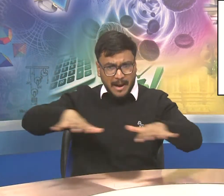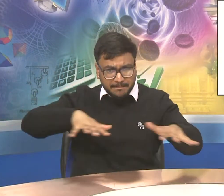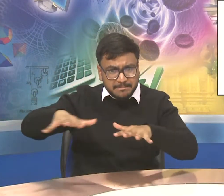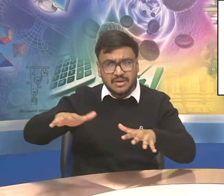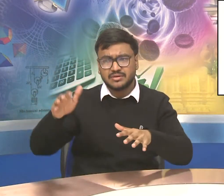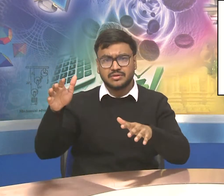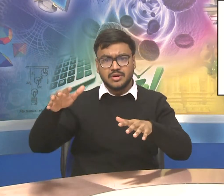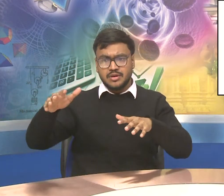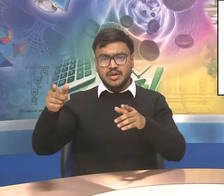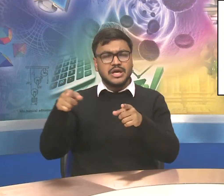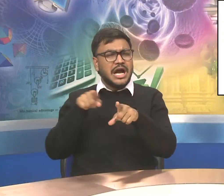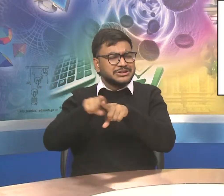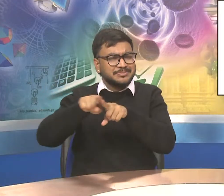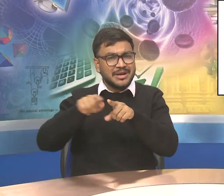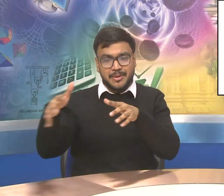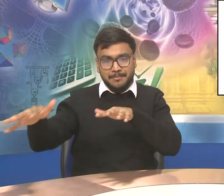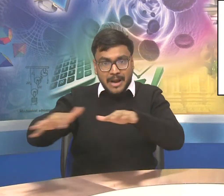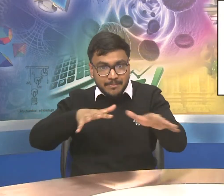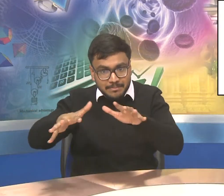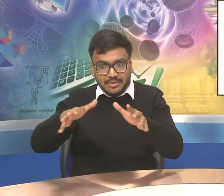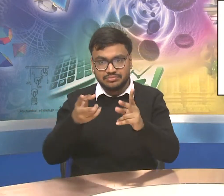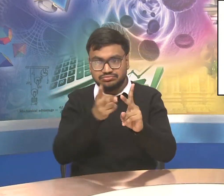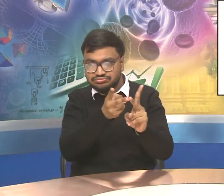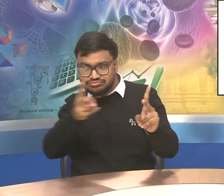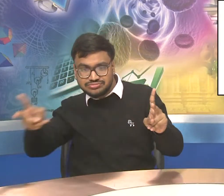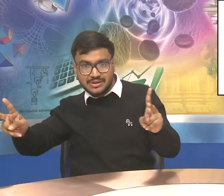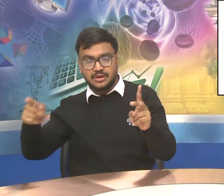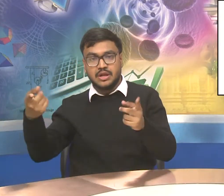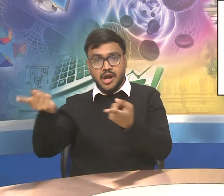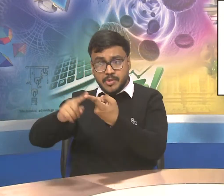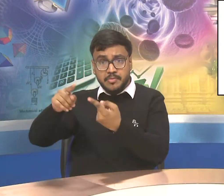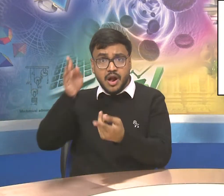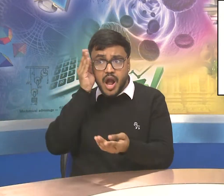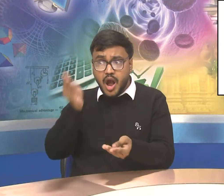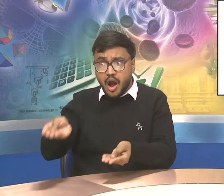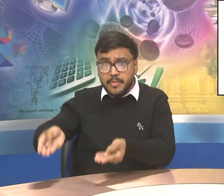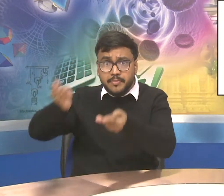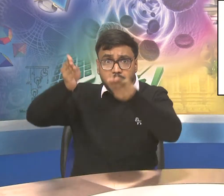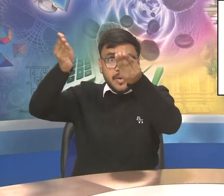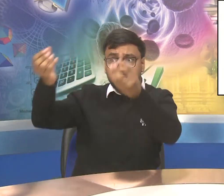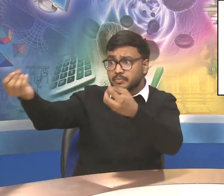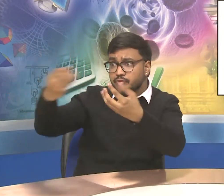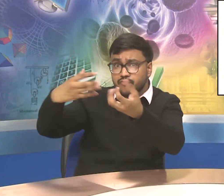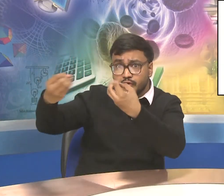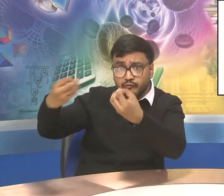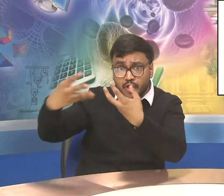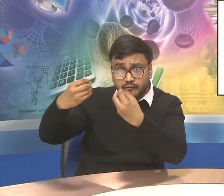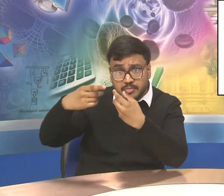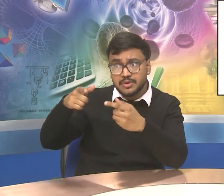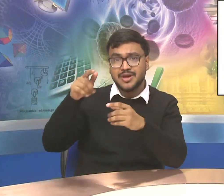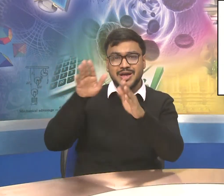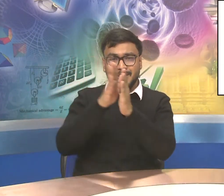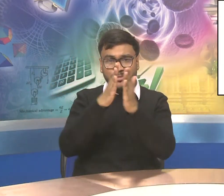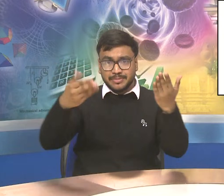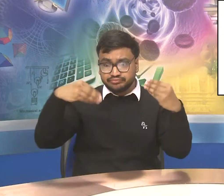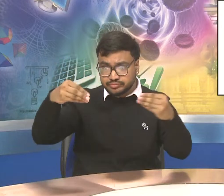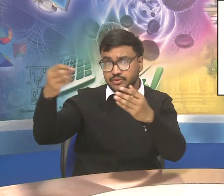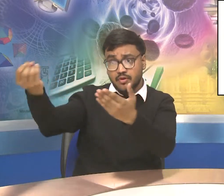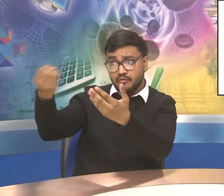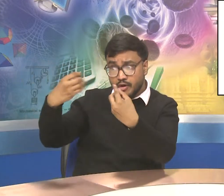When library users need information to keep themselves up to date with latest